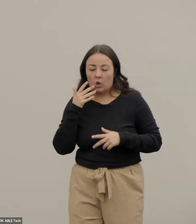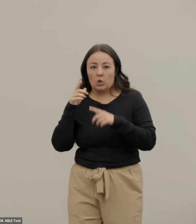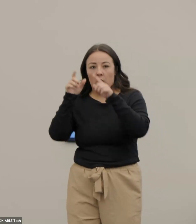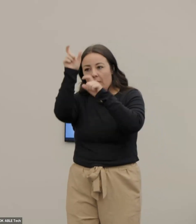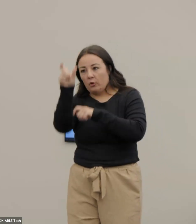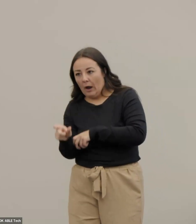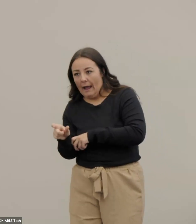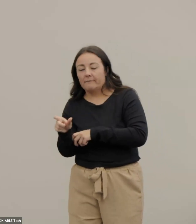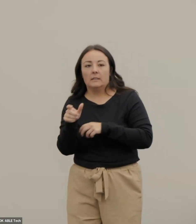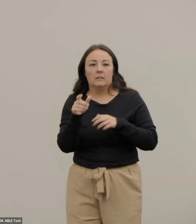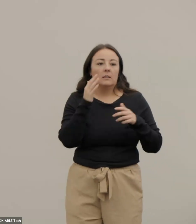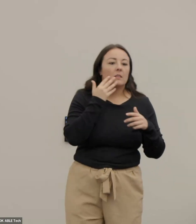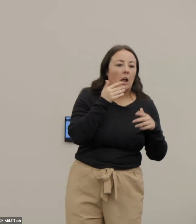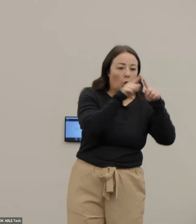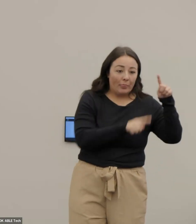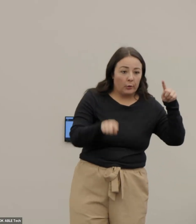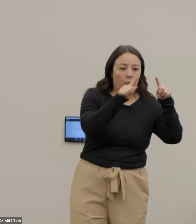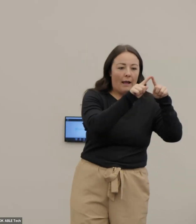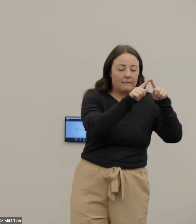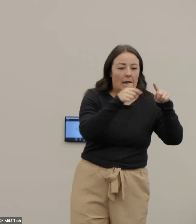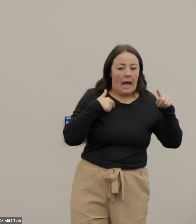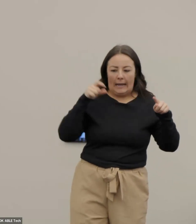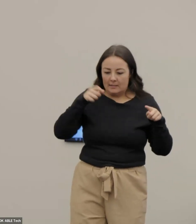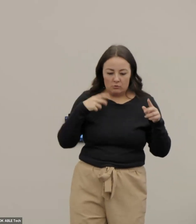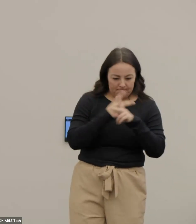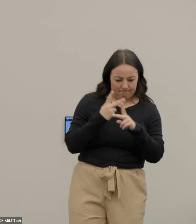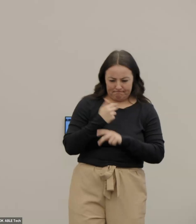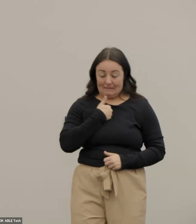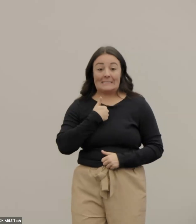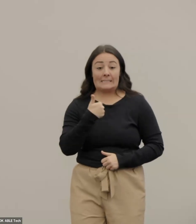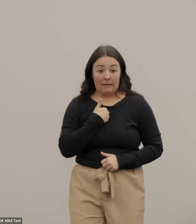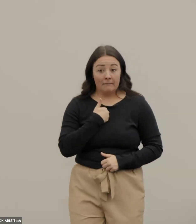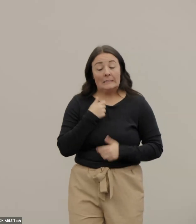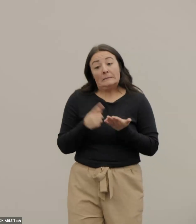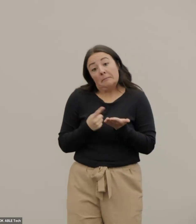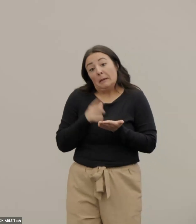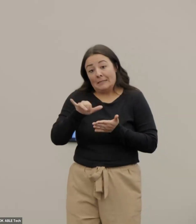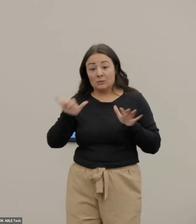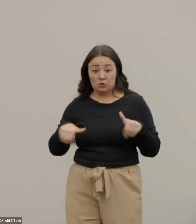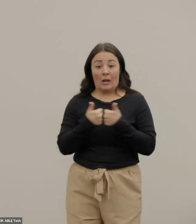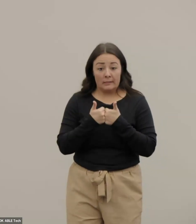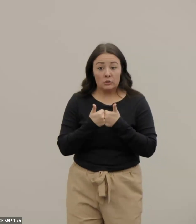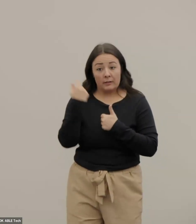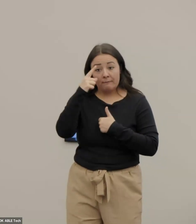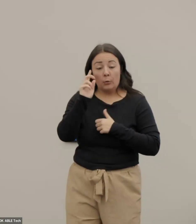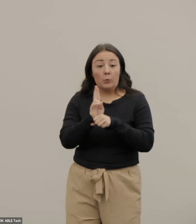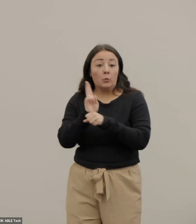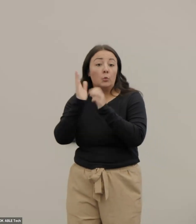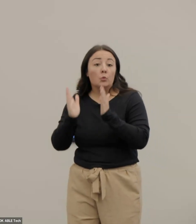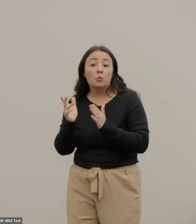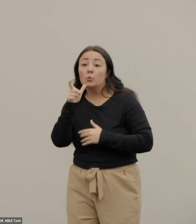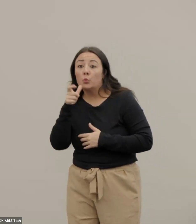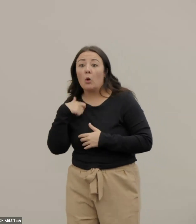legend. Like, I need to do that work. And that sometimes is challenging, especially for users who are